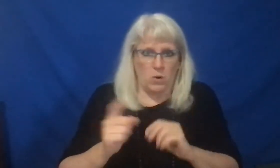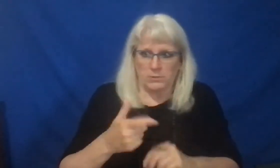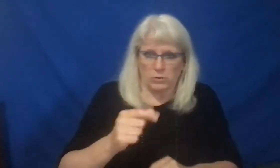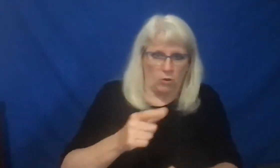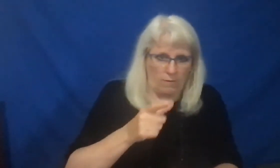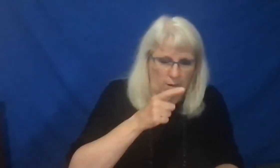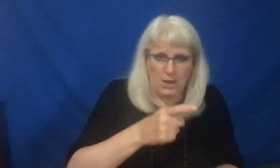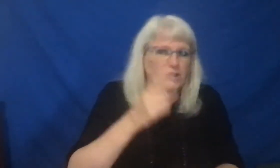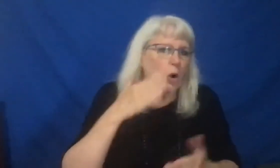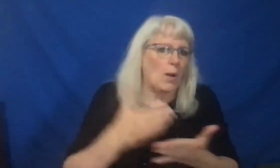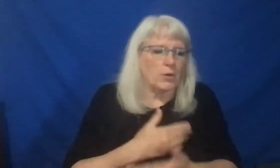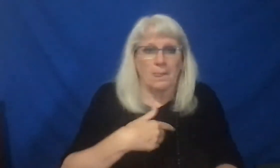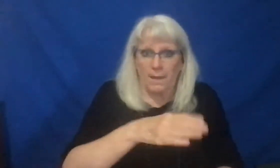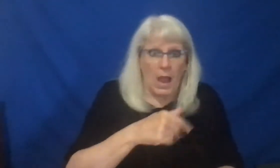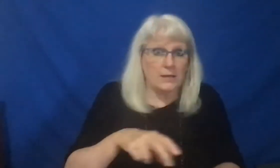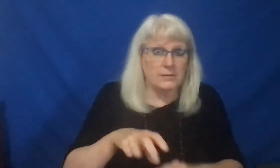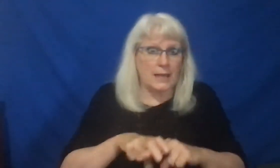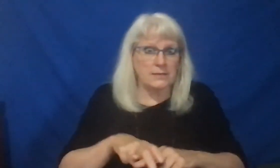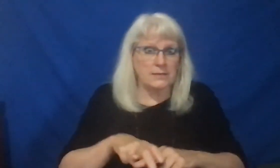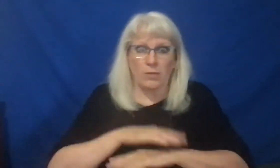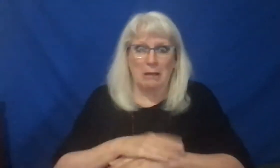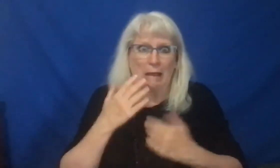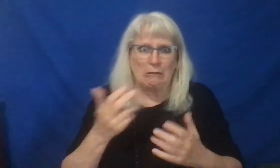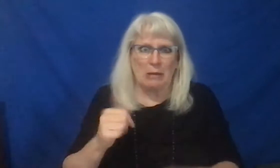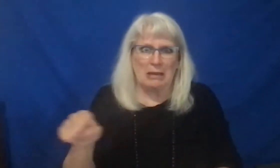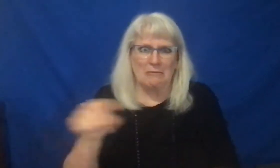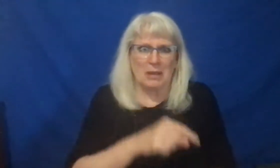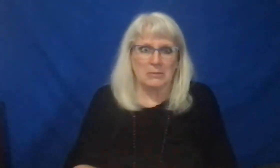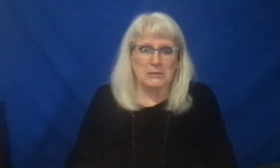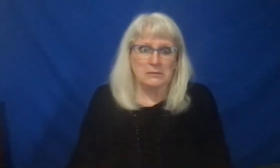And I sat down at a table, and I didn't know anybody. I'm like, wow, this is a real thing.